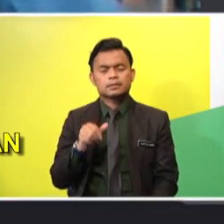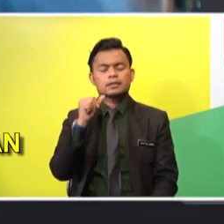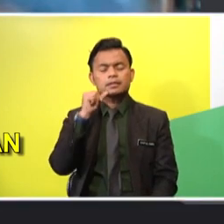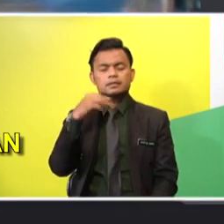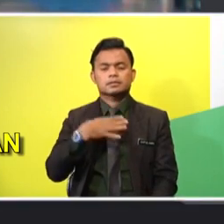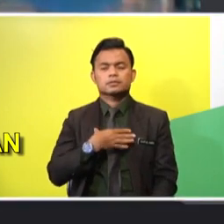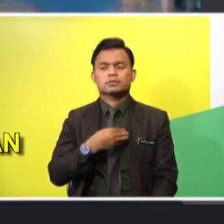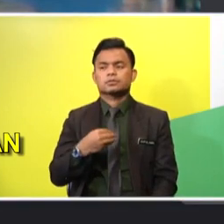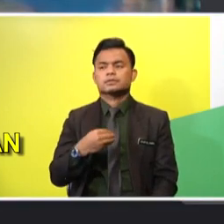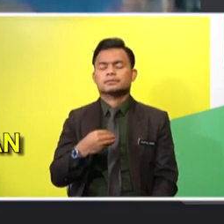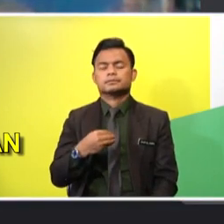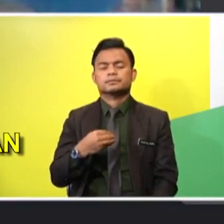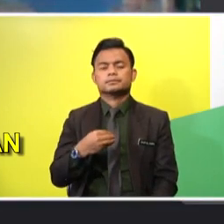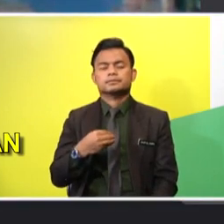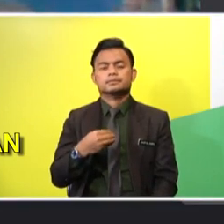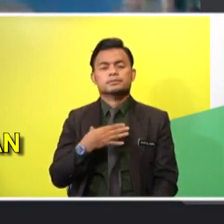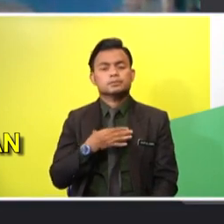Okay. I like playing